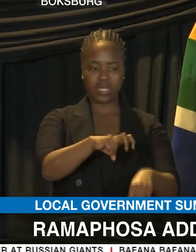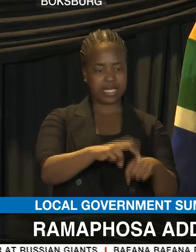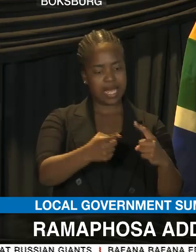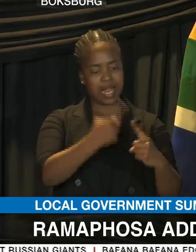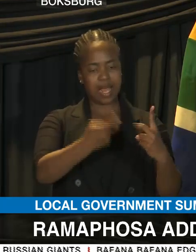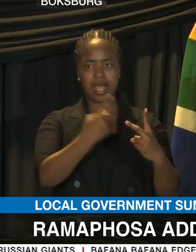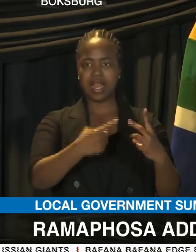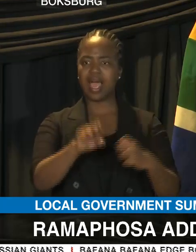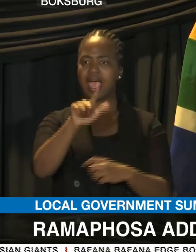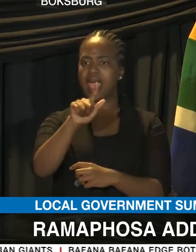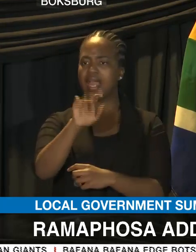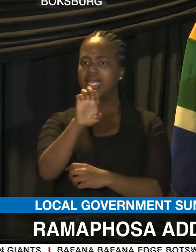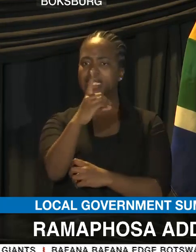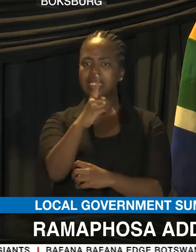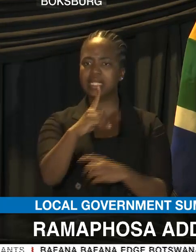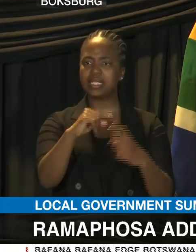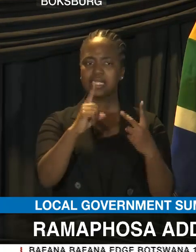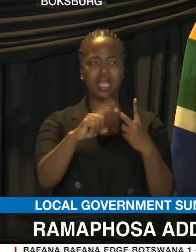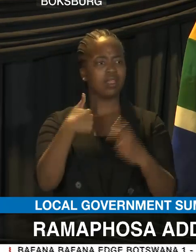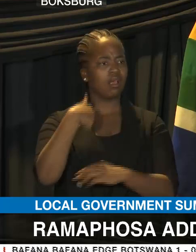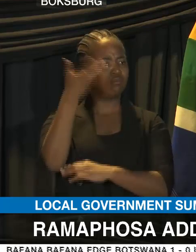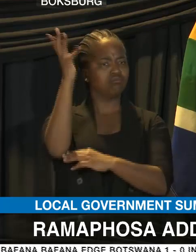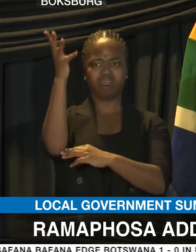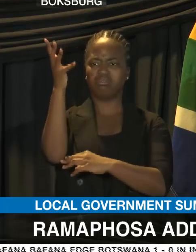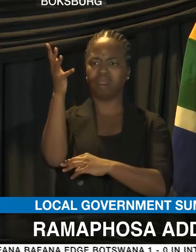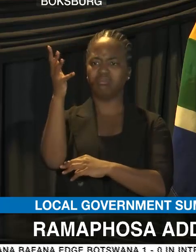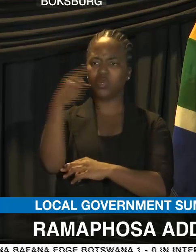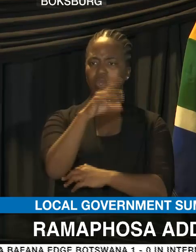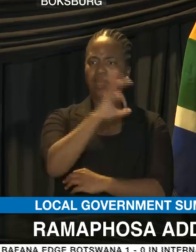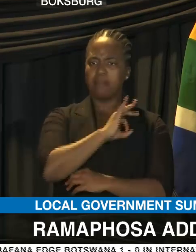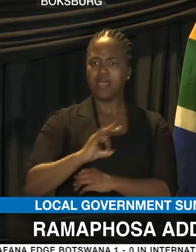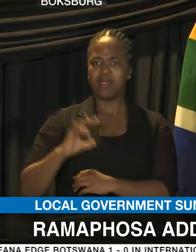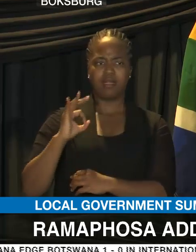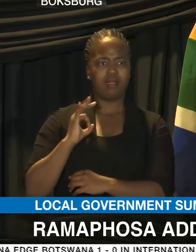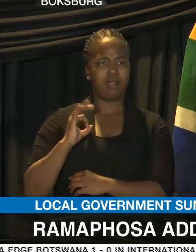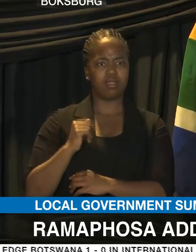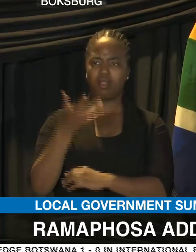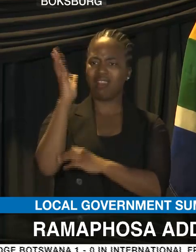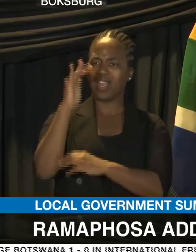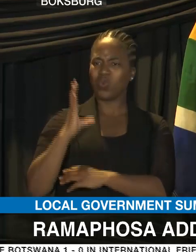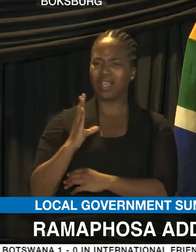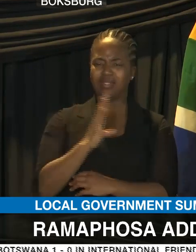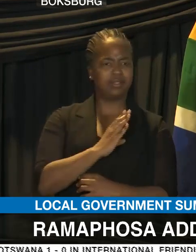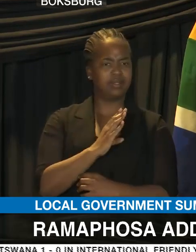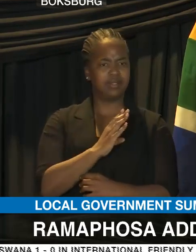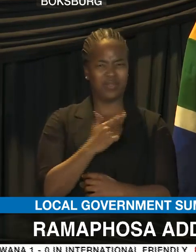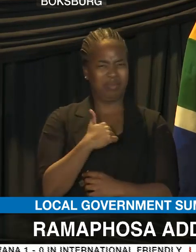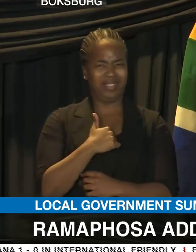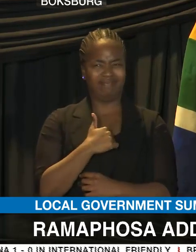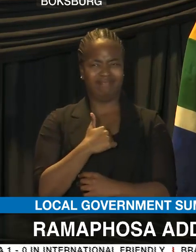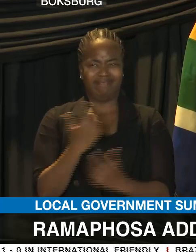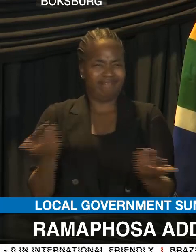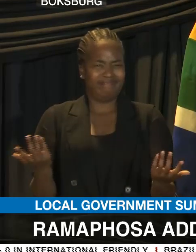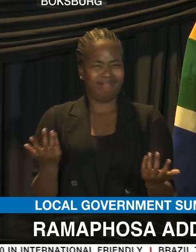the LED and then present it to the mayor and who presents it to council. For me, that